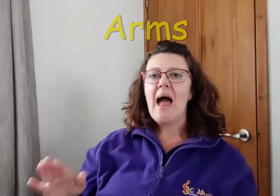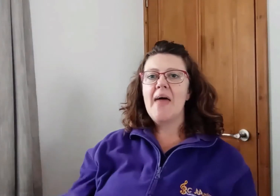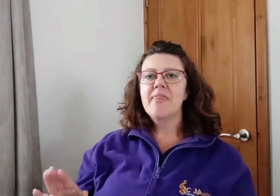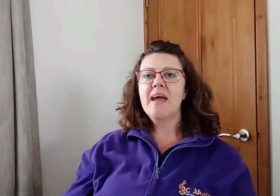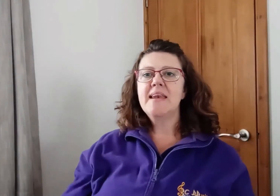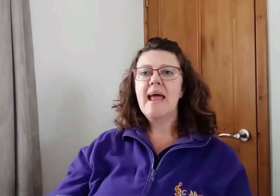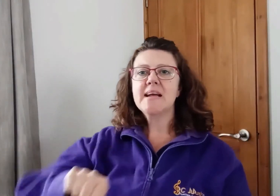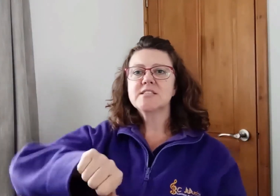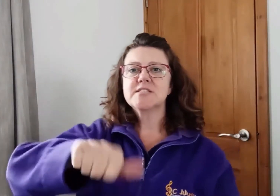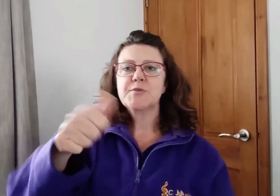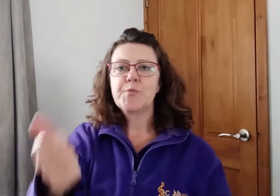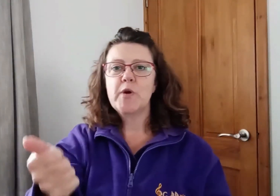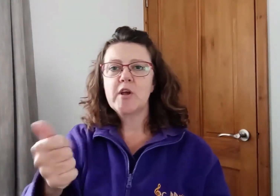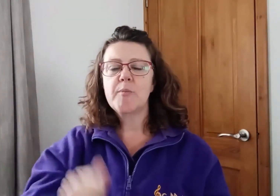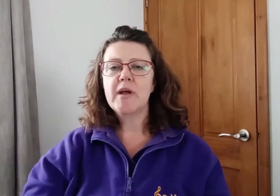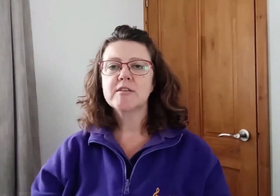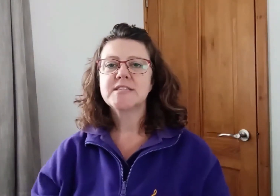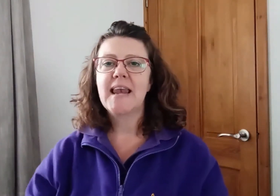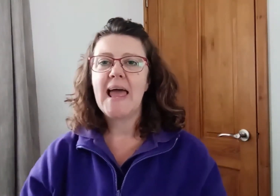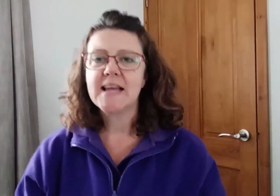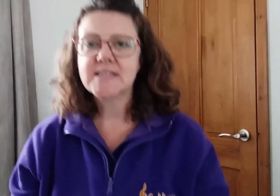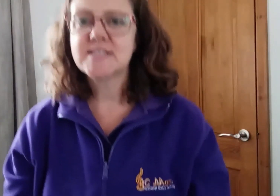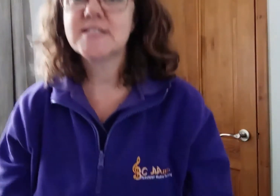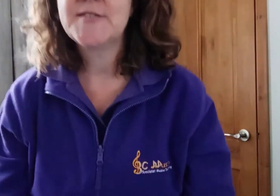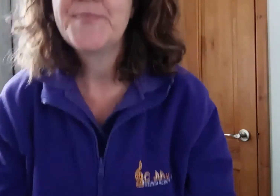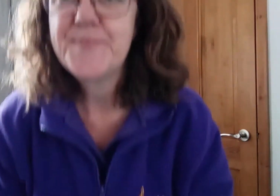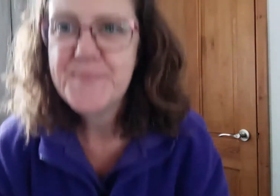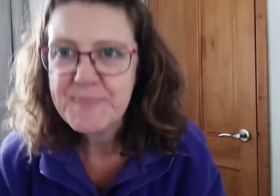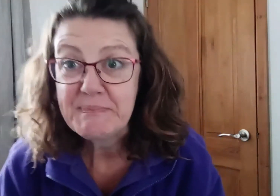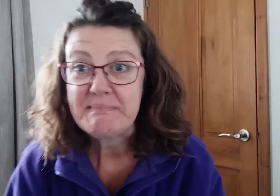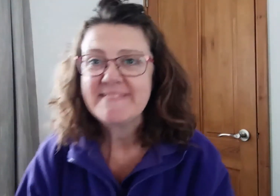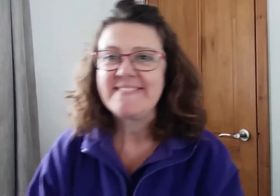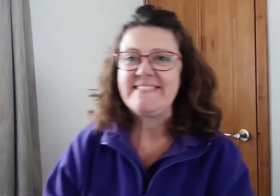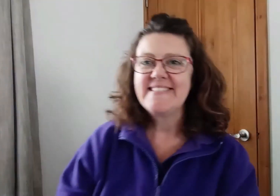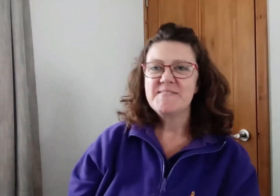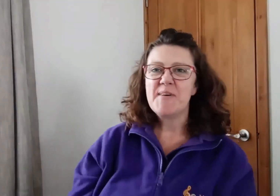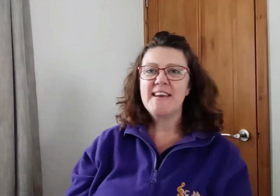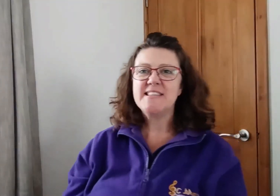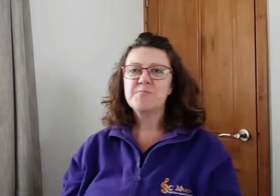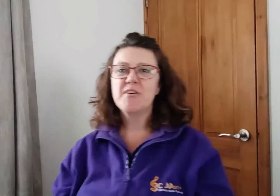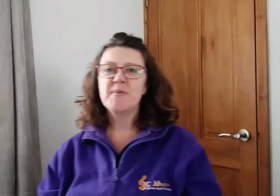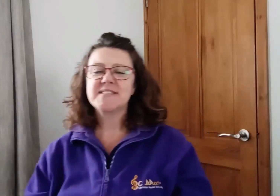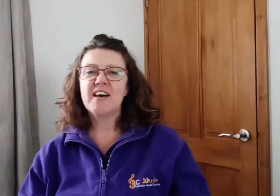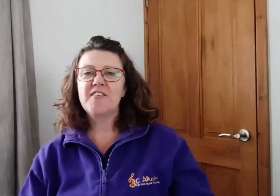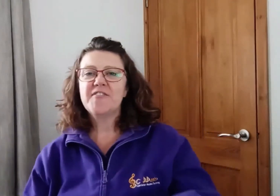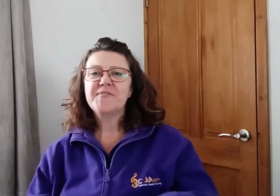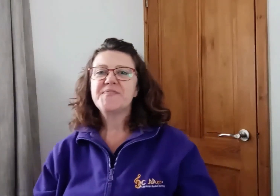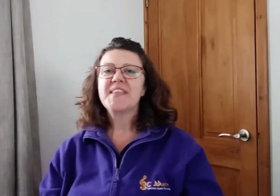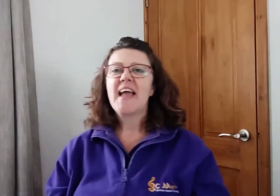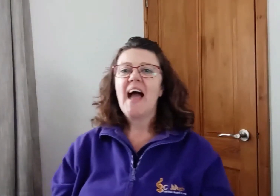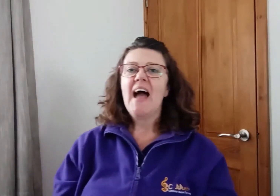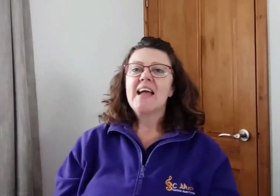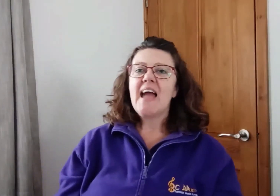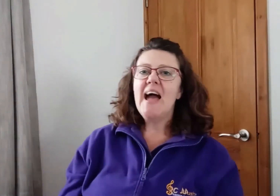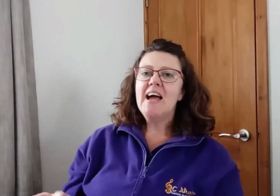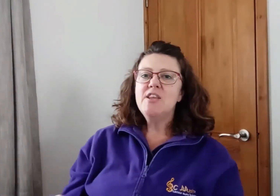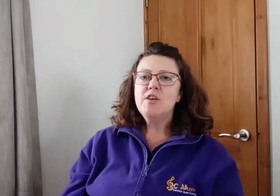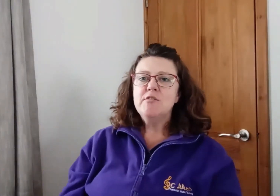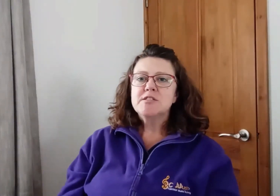And then next, we're coming onto legs. Might need to move myself. Can you